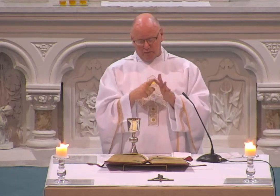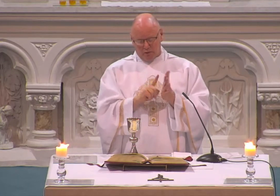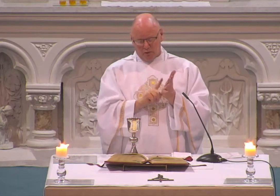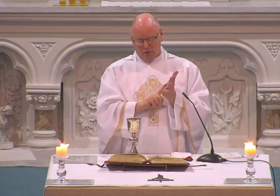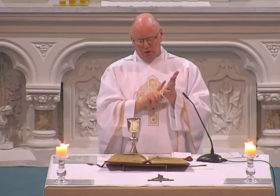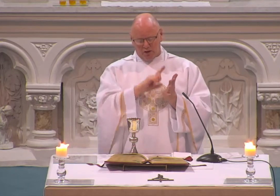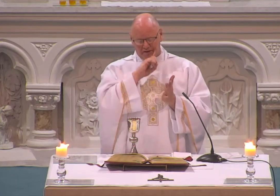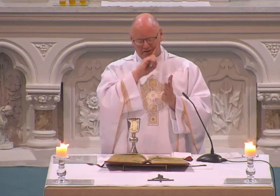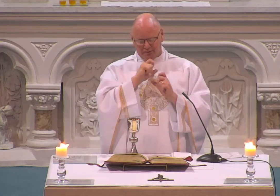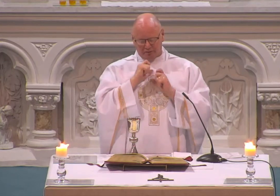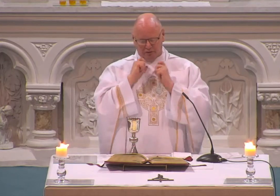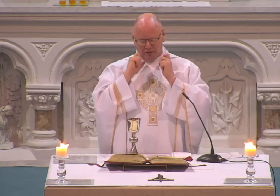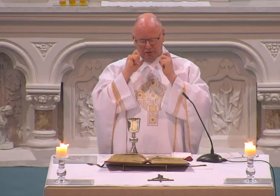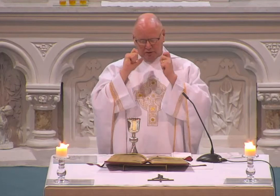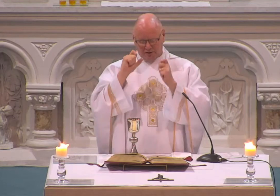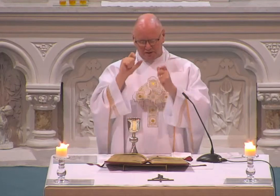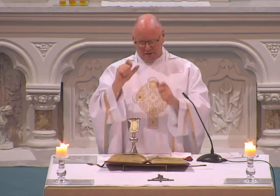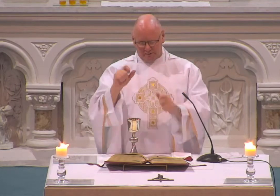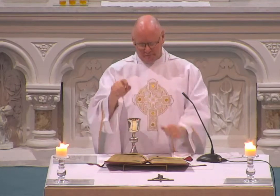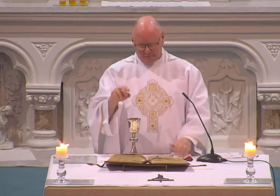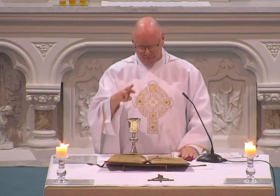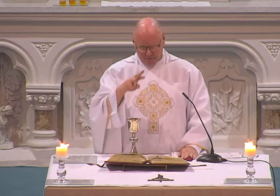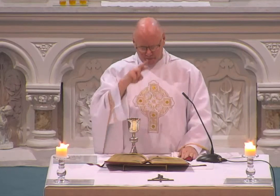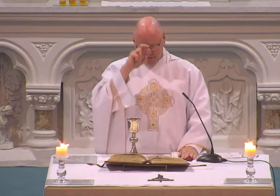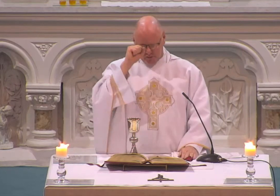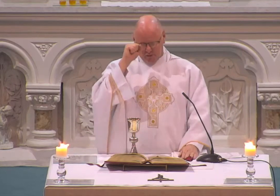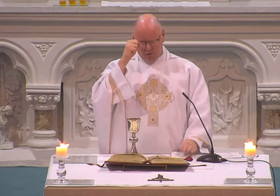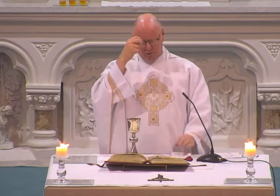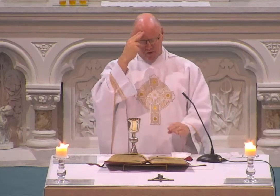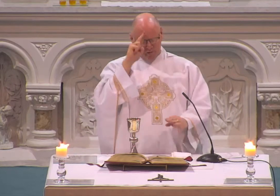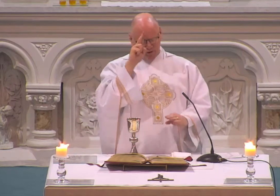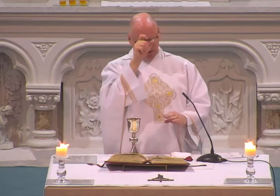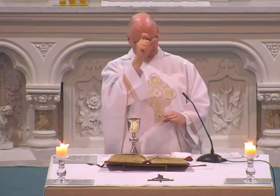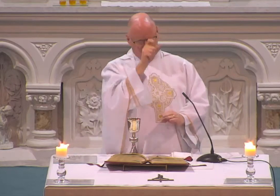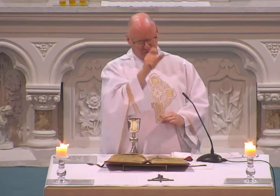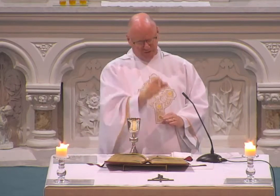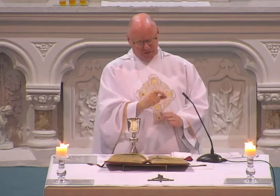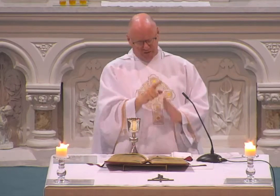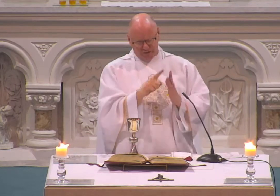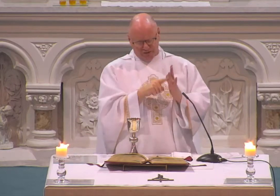Noel, our Bishop, and all the clergy. Remember your servant, John,